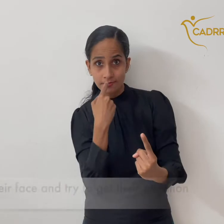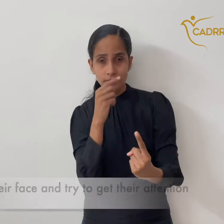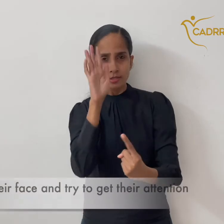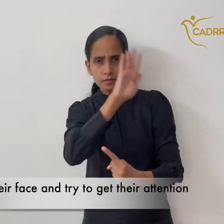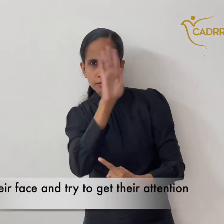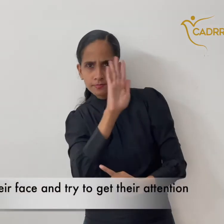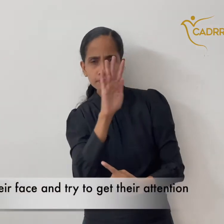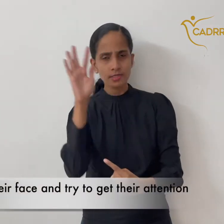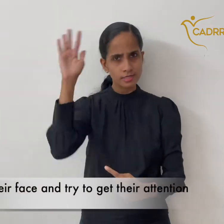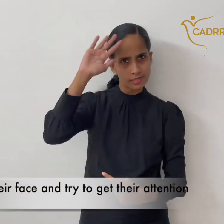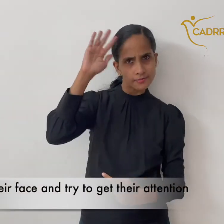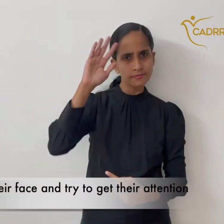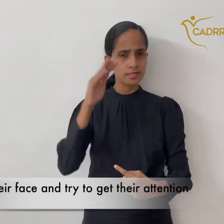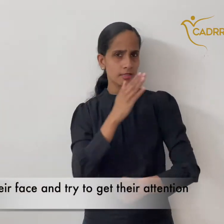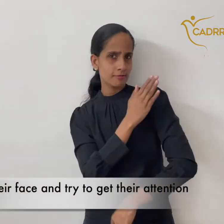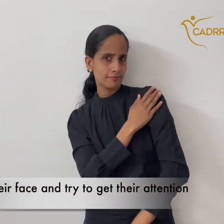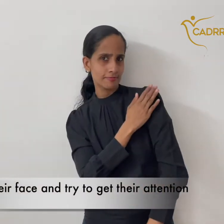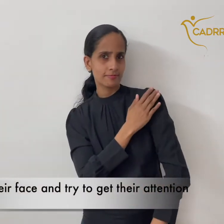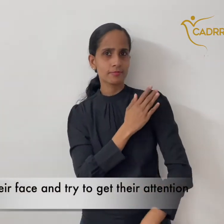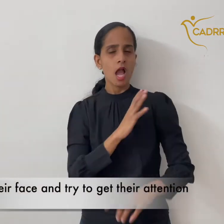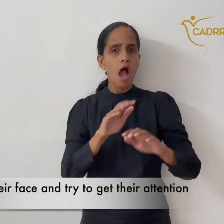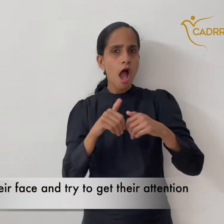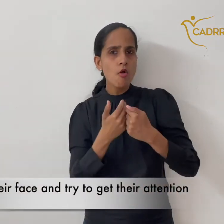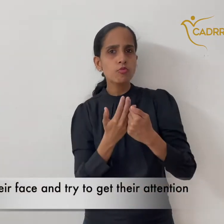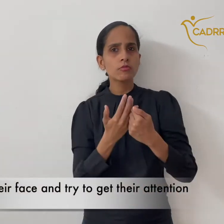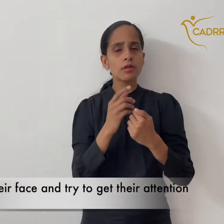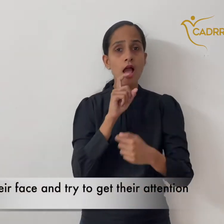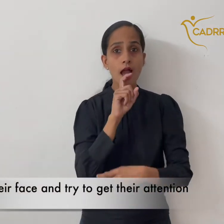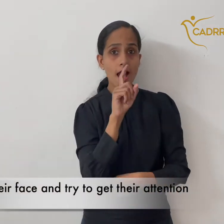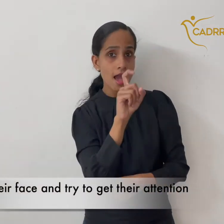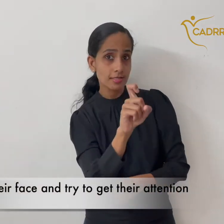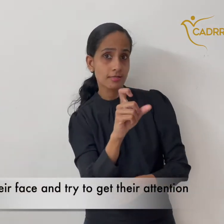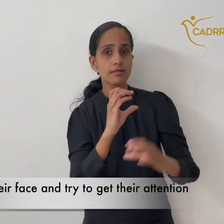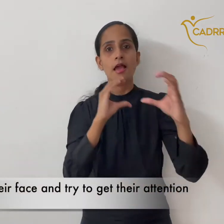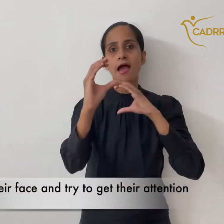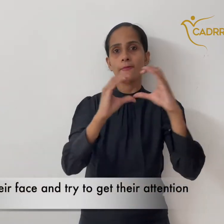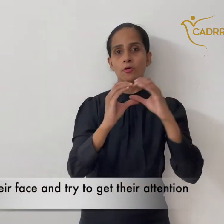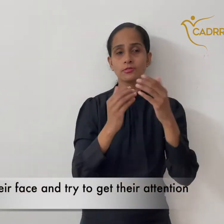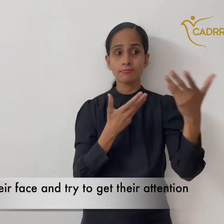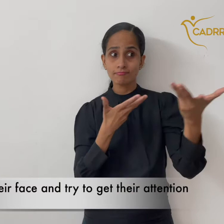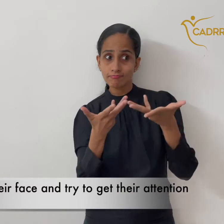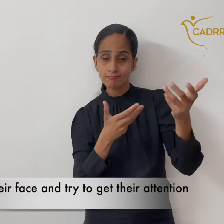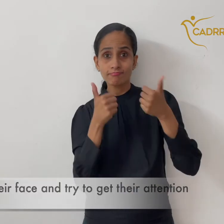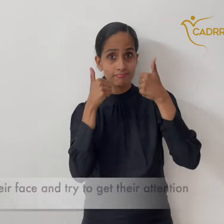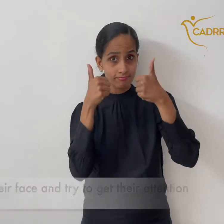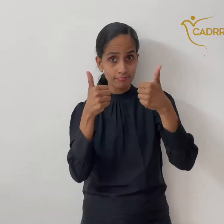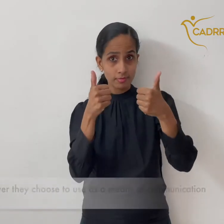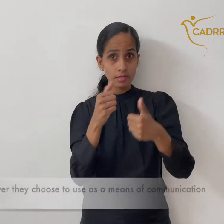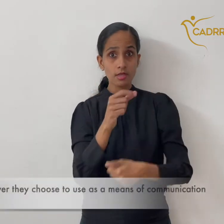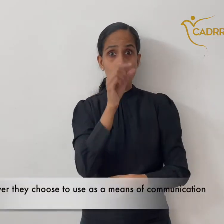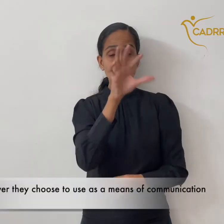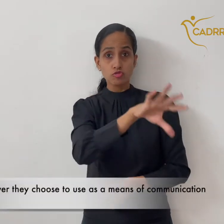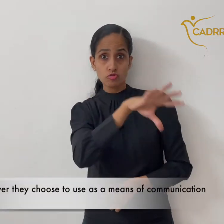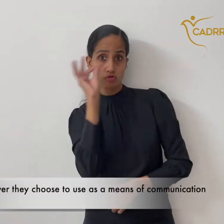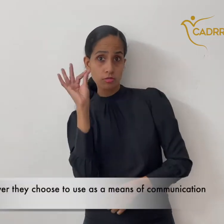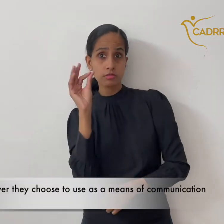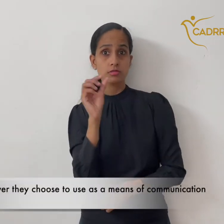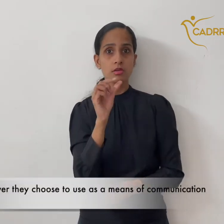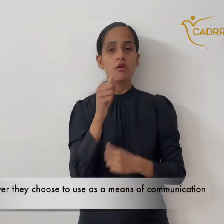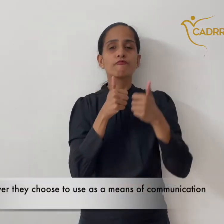You look at their face and try to get their attention, and then follow whatever they choose to use